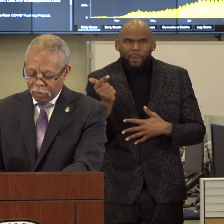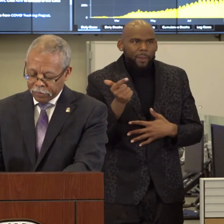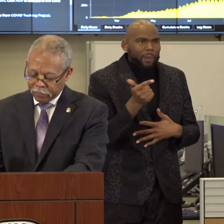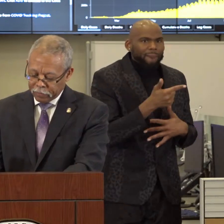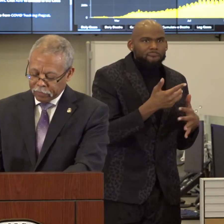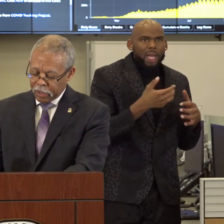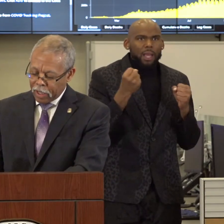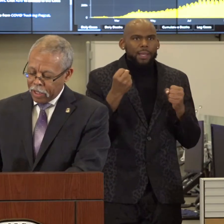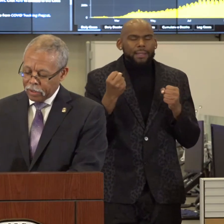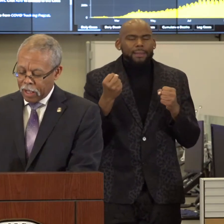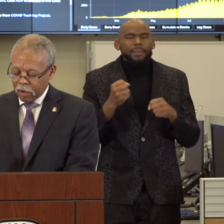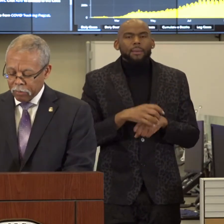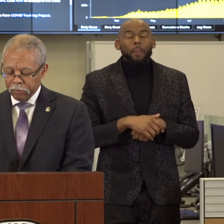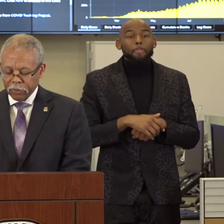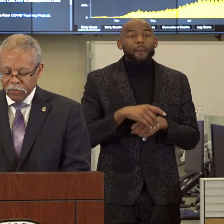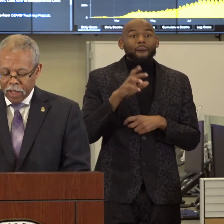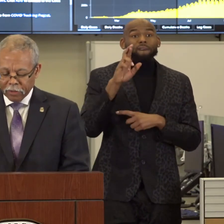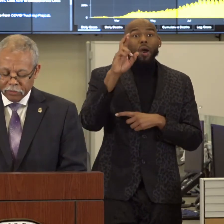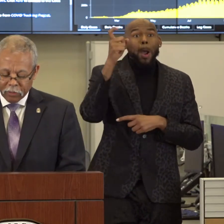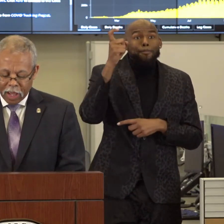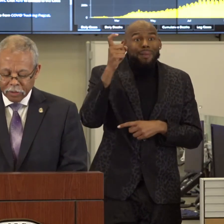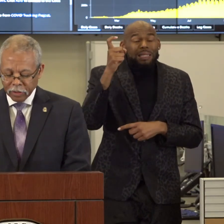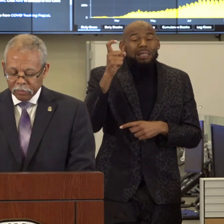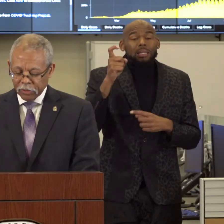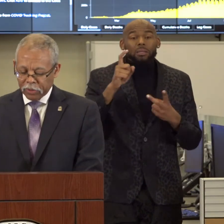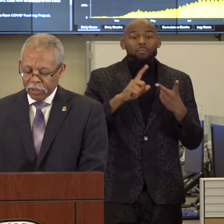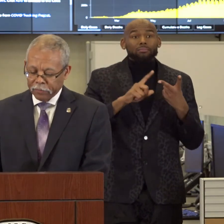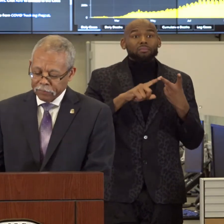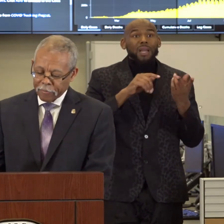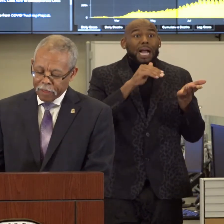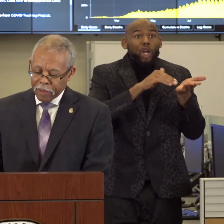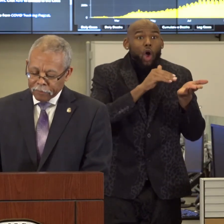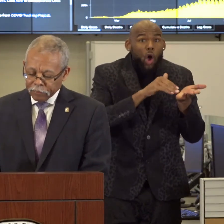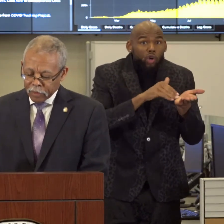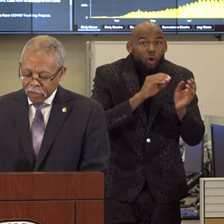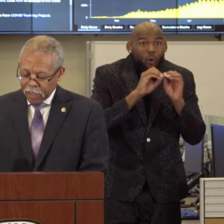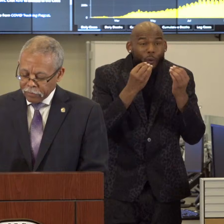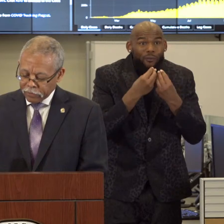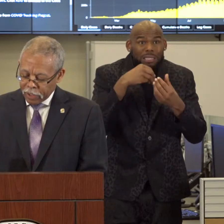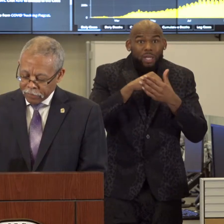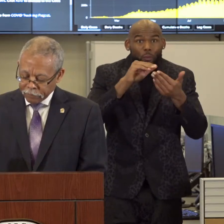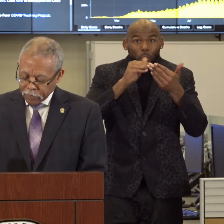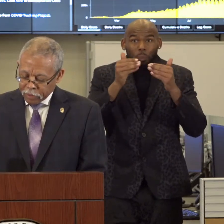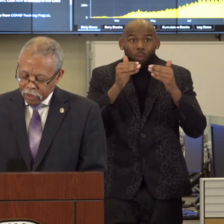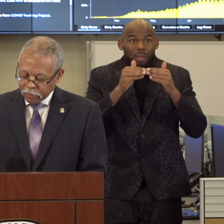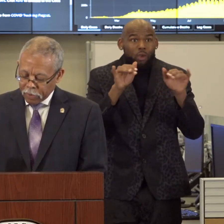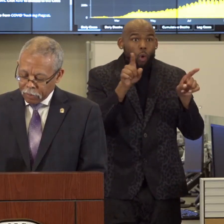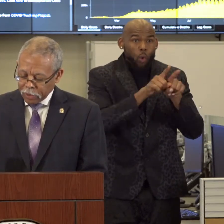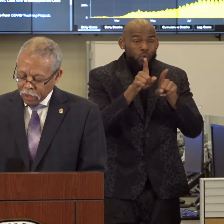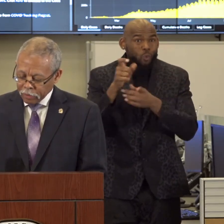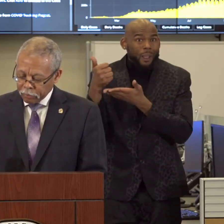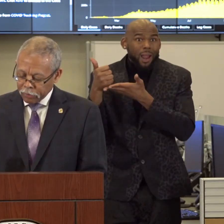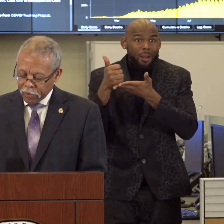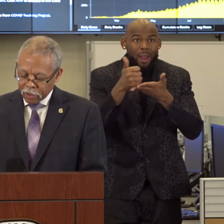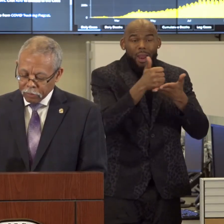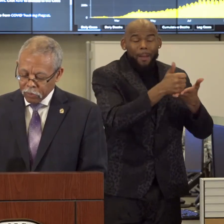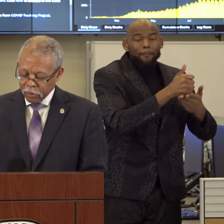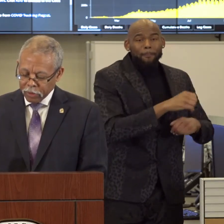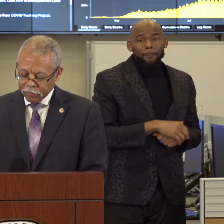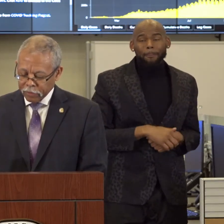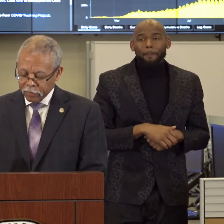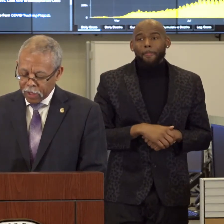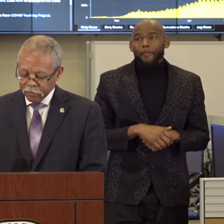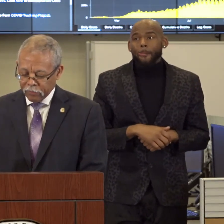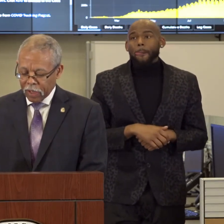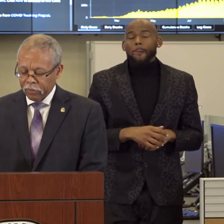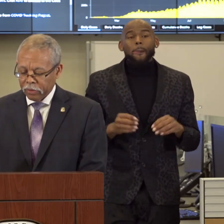include pharmacies and our providers who are out in the community. At last check, the health department has provided more